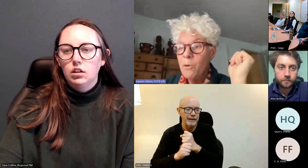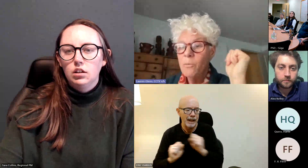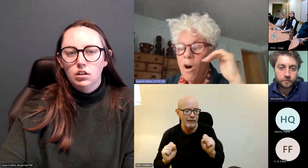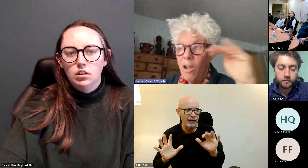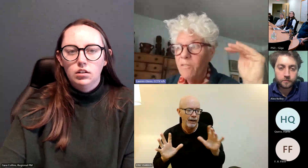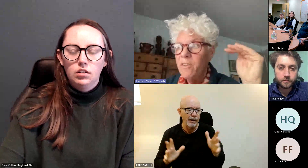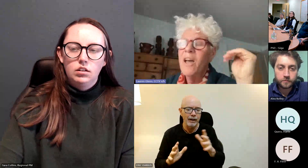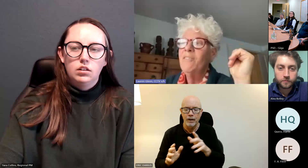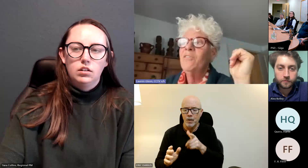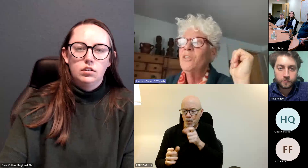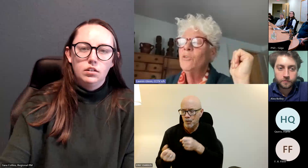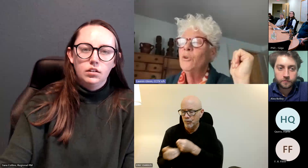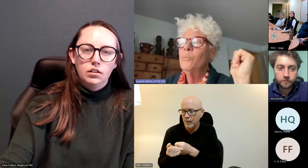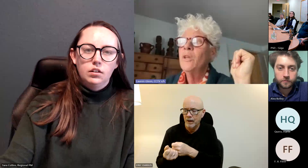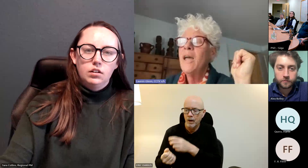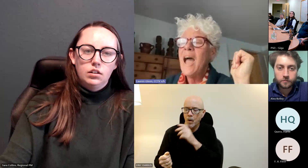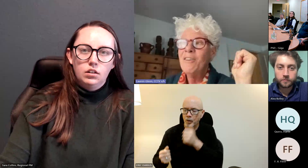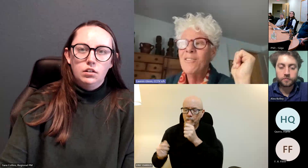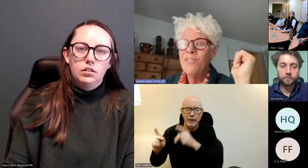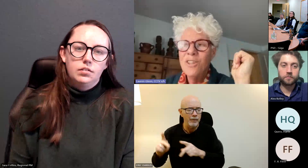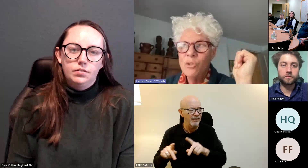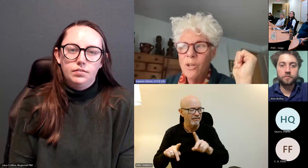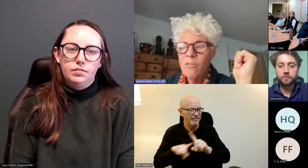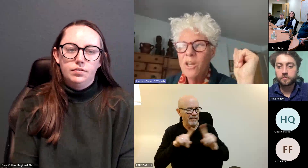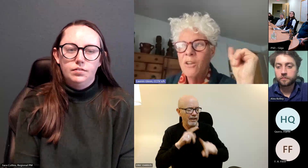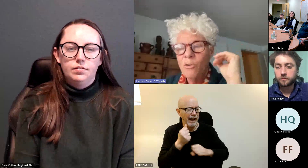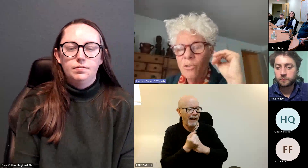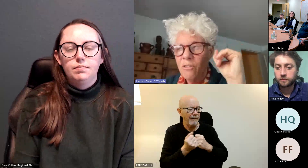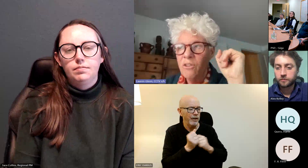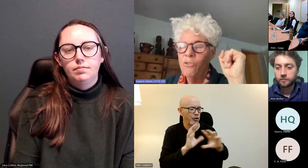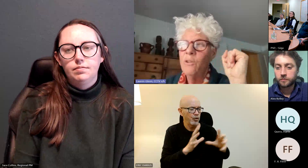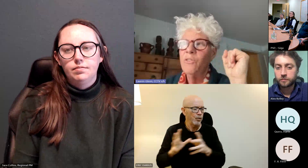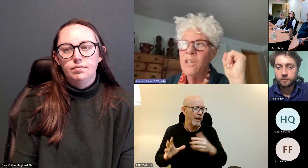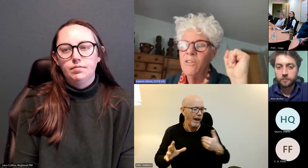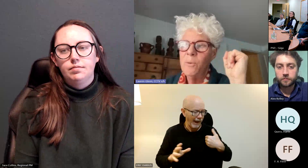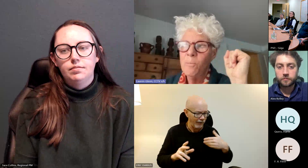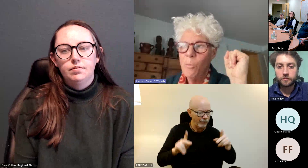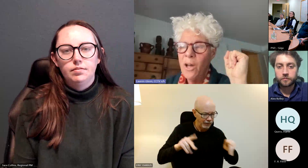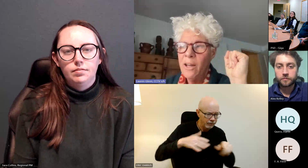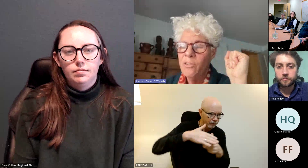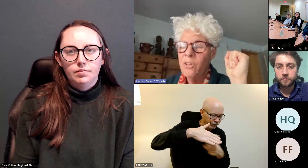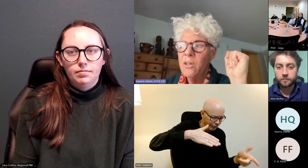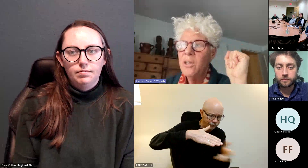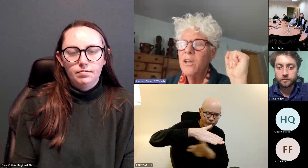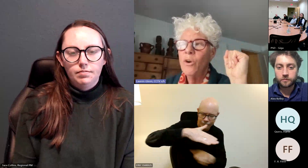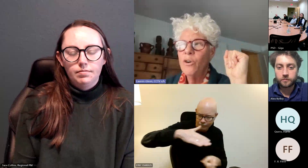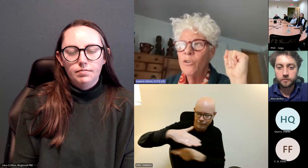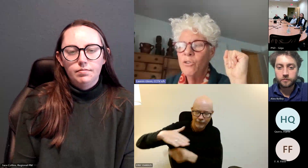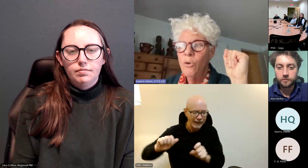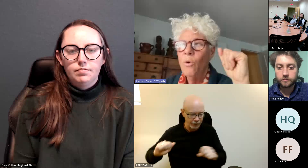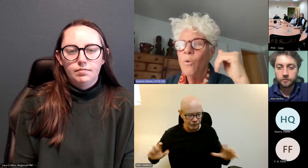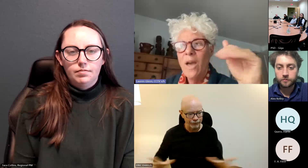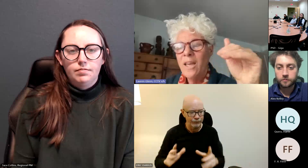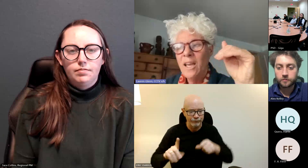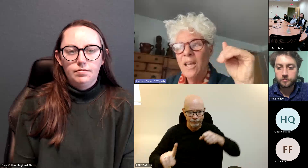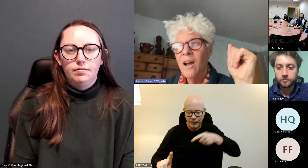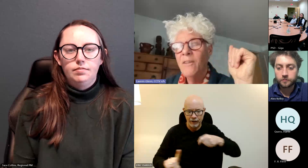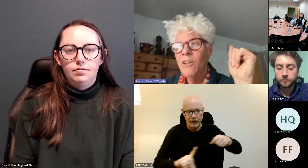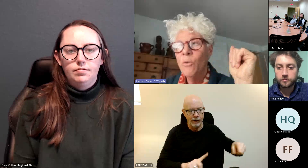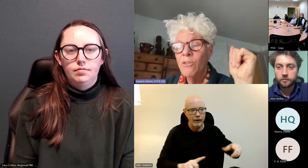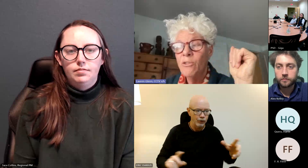older people. All of these advocacy groups have constituents, and those constituents need to be mobilized in order to